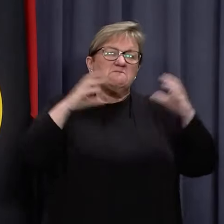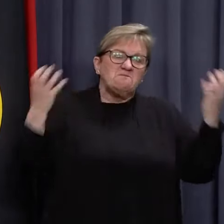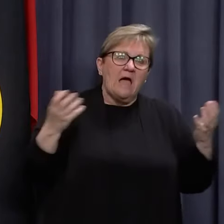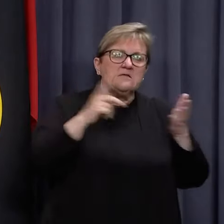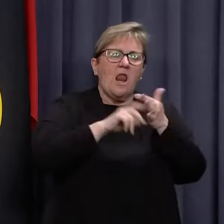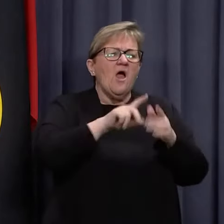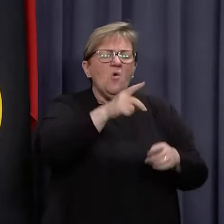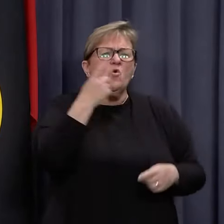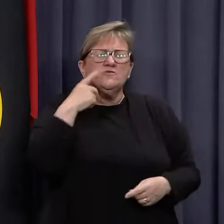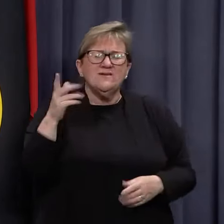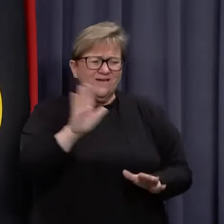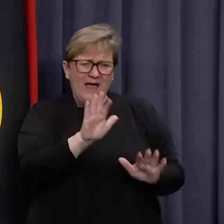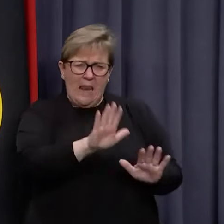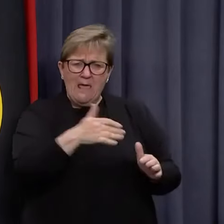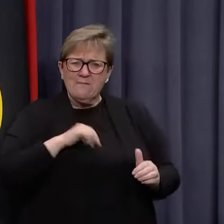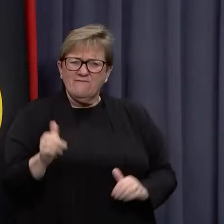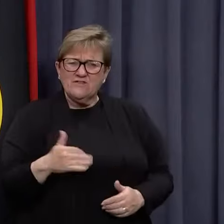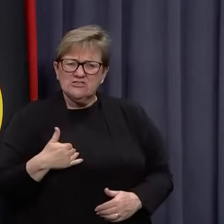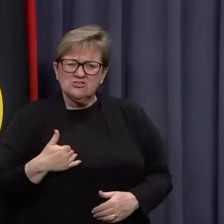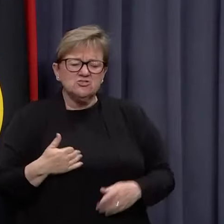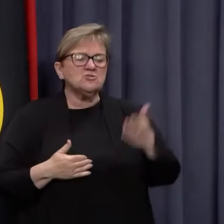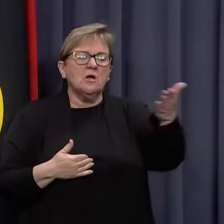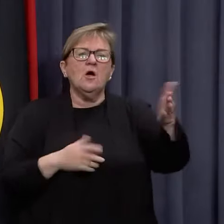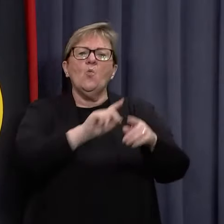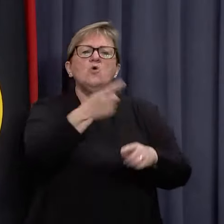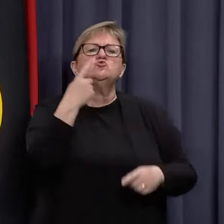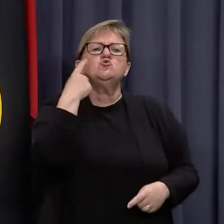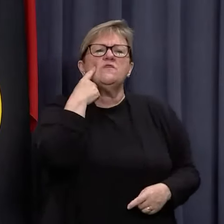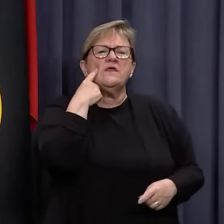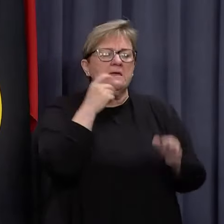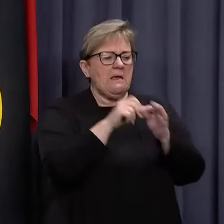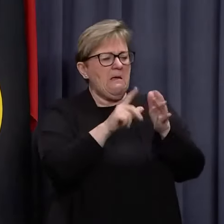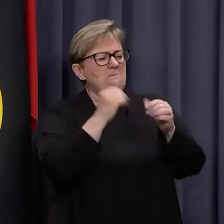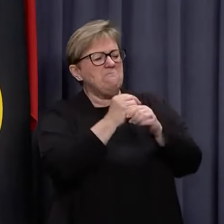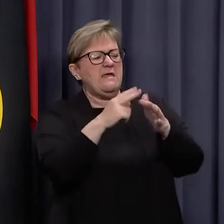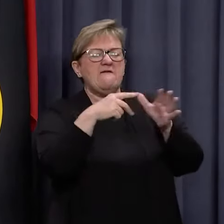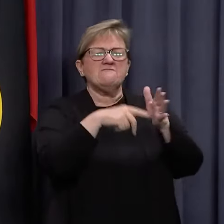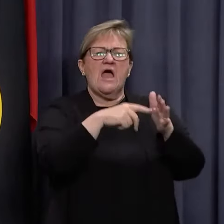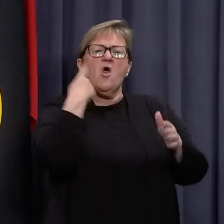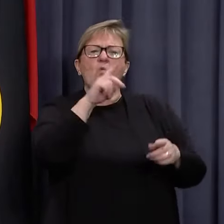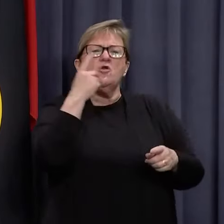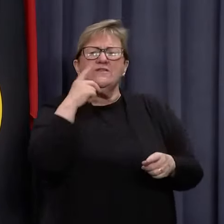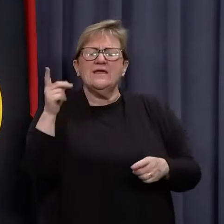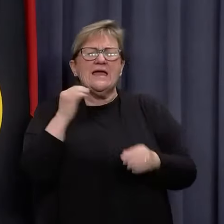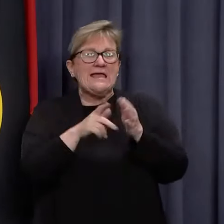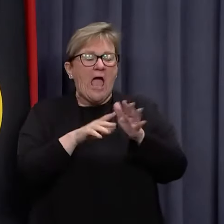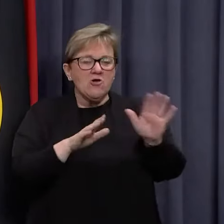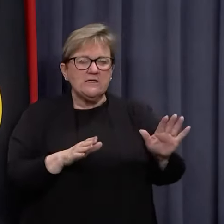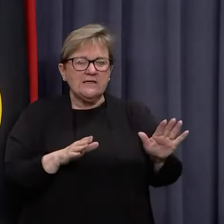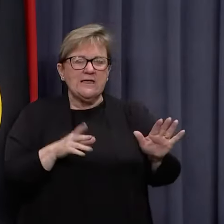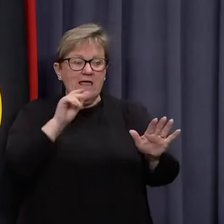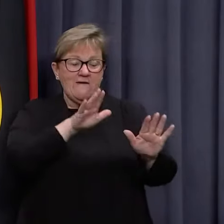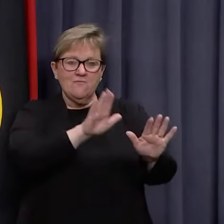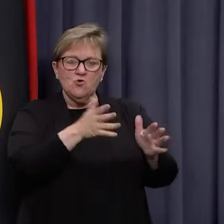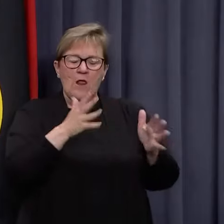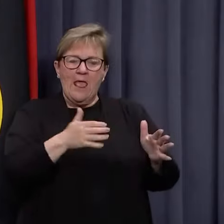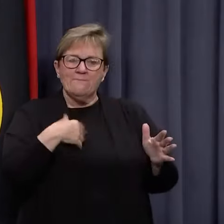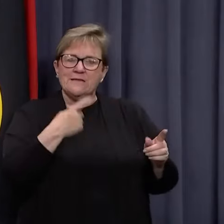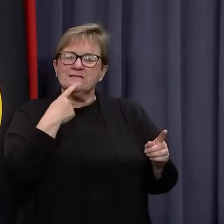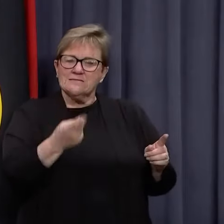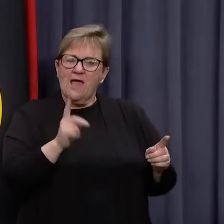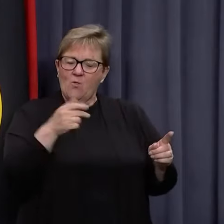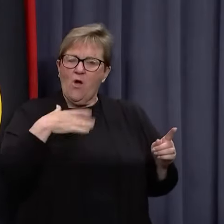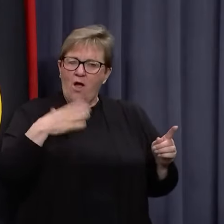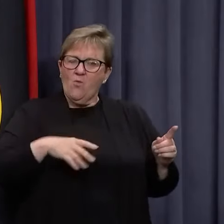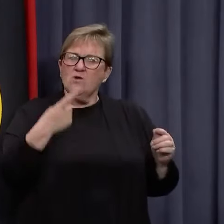What do you think of the term big, fat liar? It's got nothing to with a court case. What do you think of the term big, fat liar to describe someone? Gary, if you would let me say what I want to